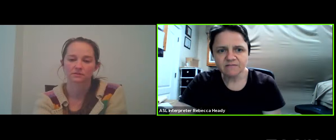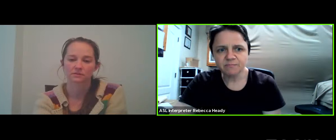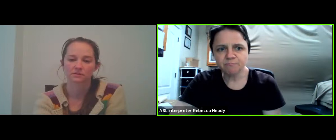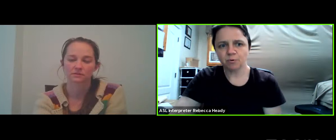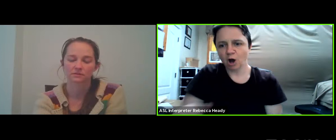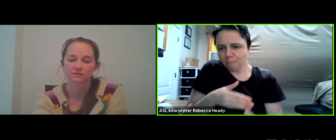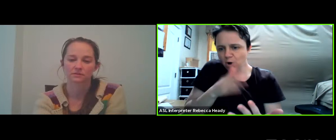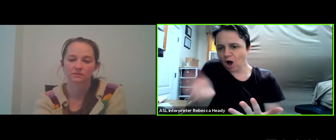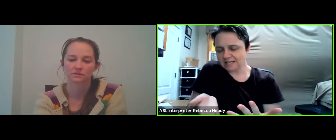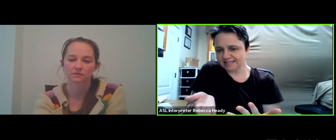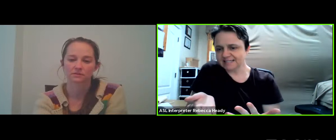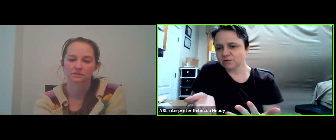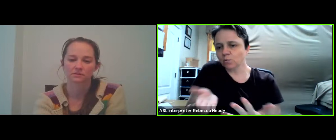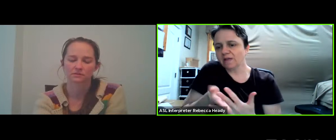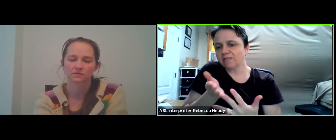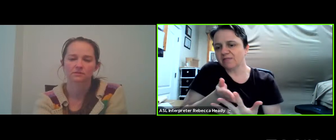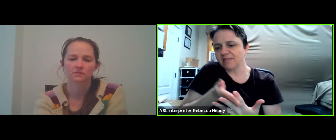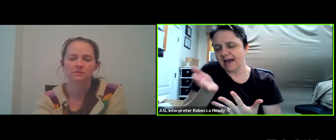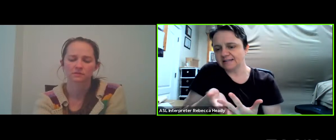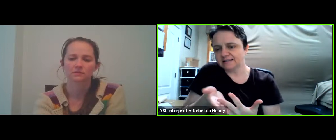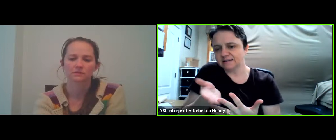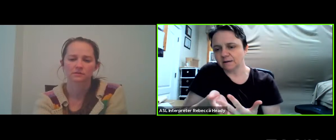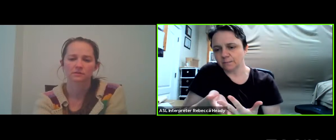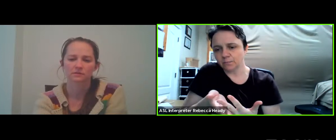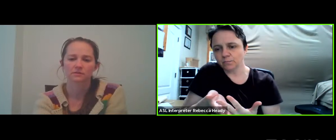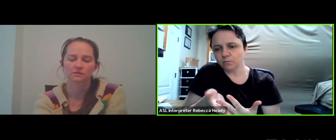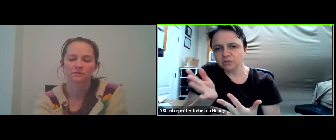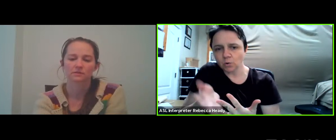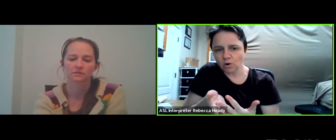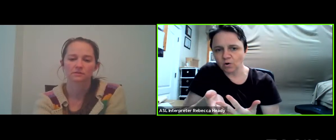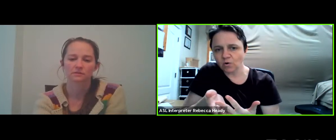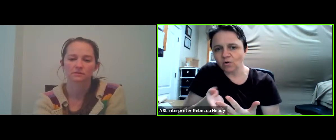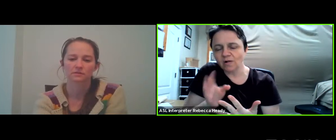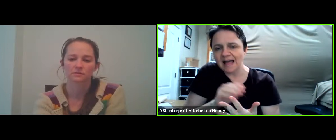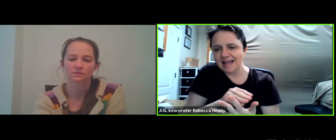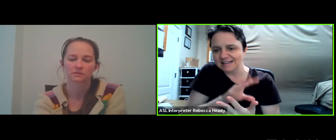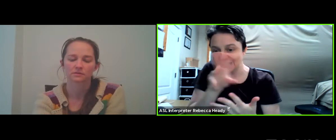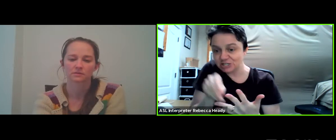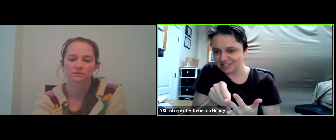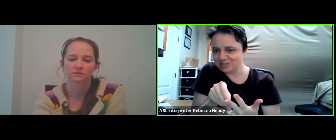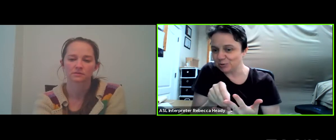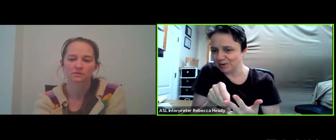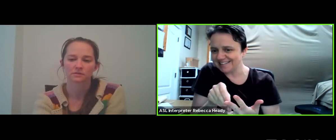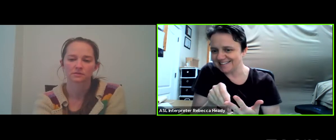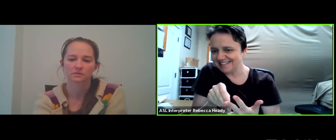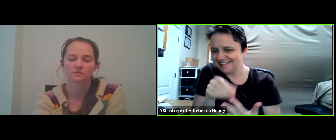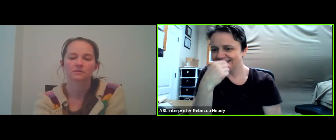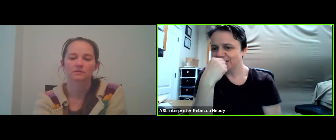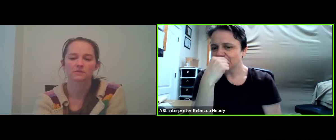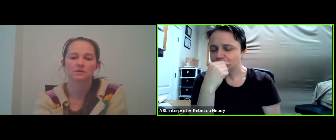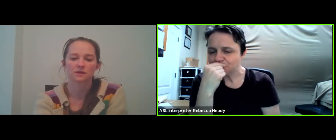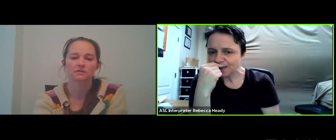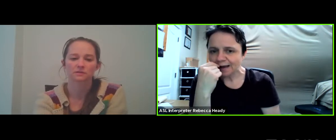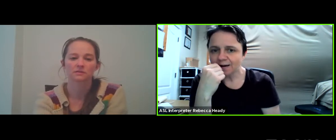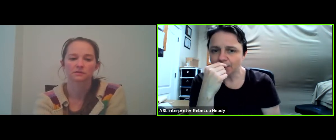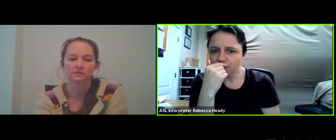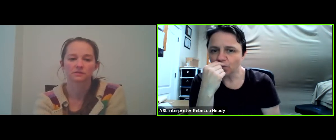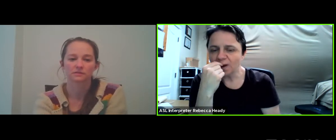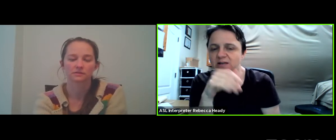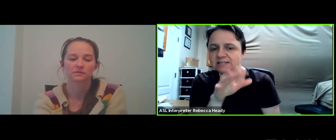you kind of pause it with that rhetorical addition to it.